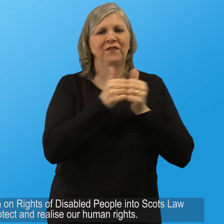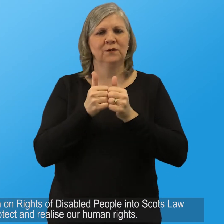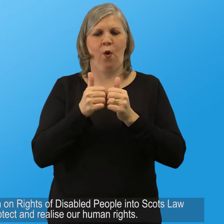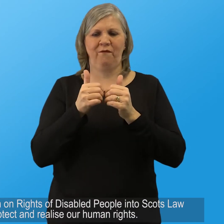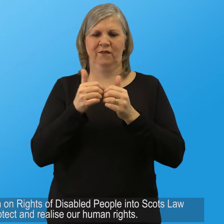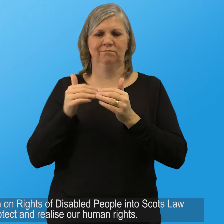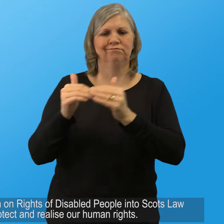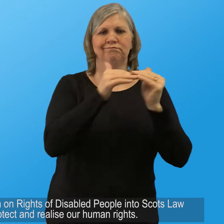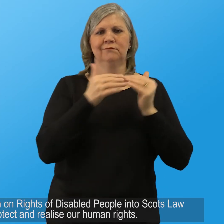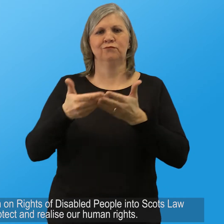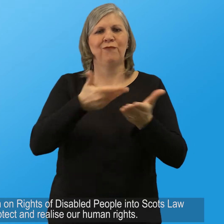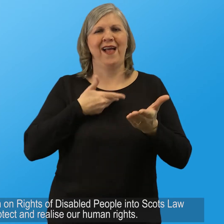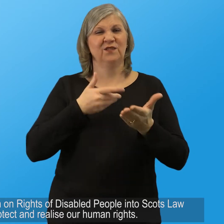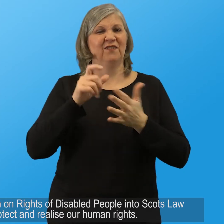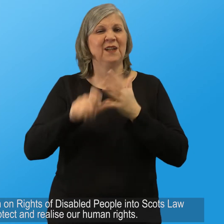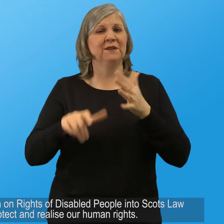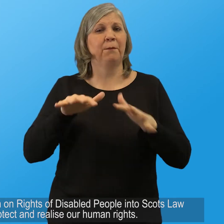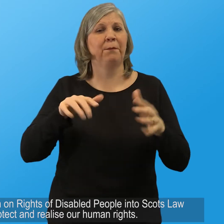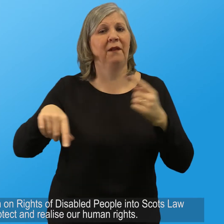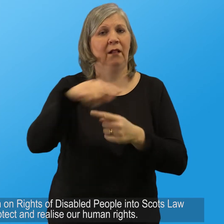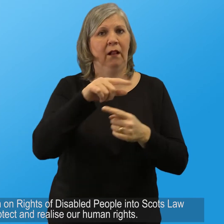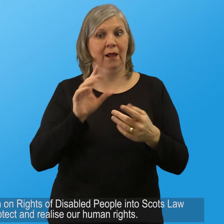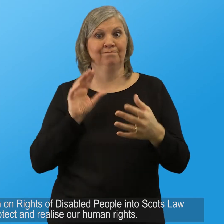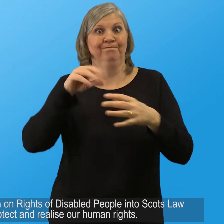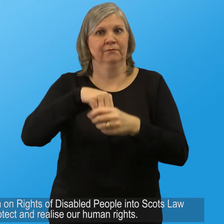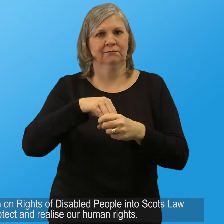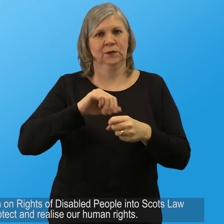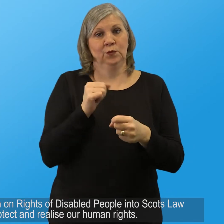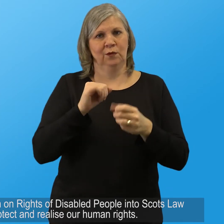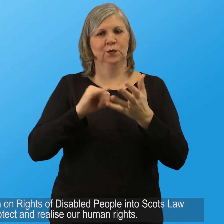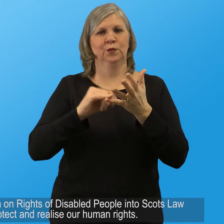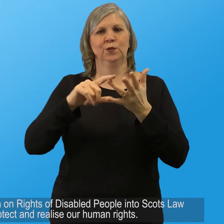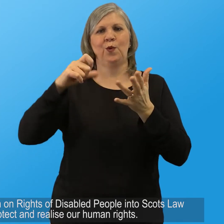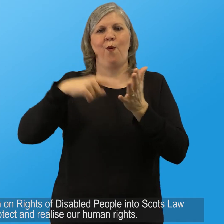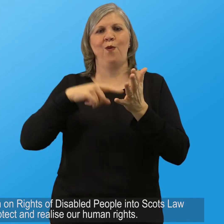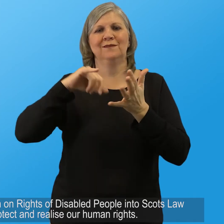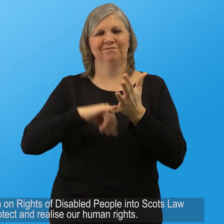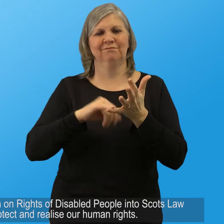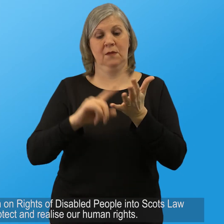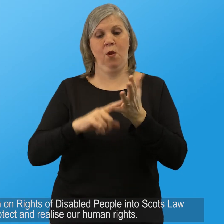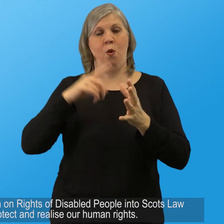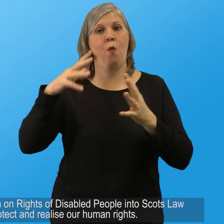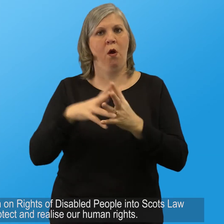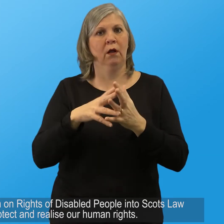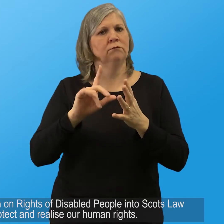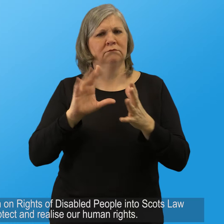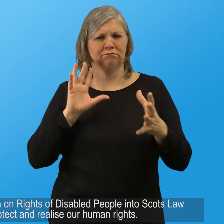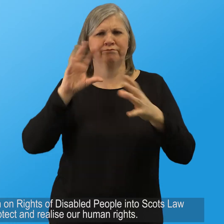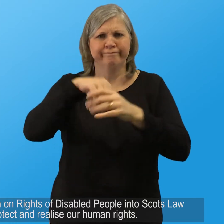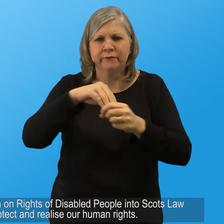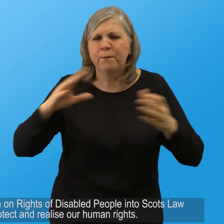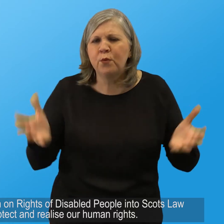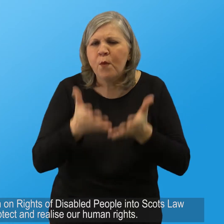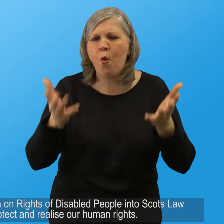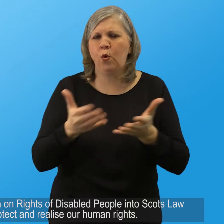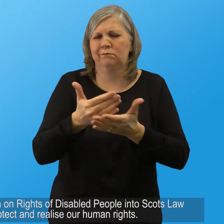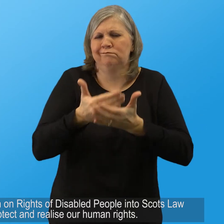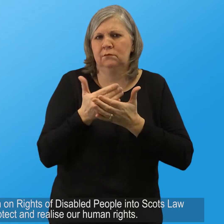Incorporate the UN Convention of Rights of Disabled People into Scots law to fully promote, protect and realise our human